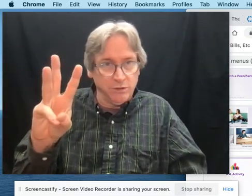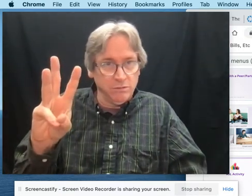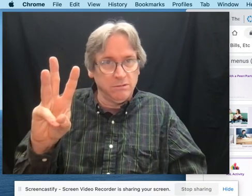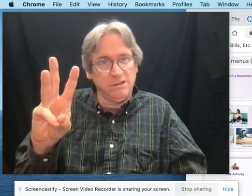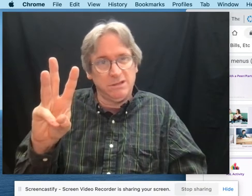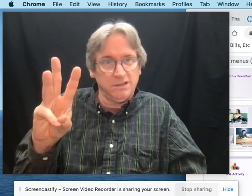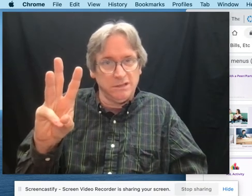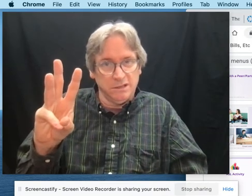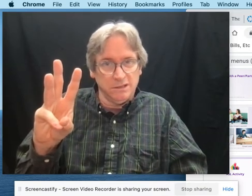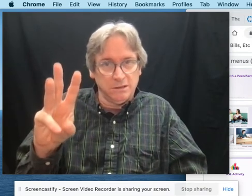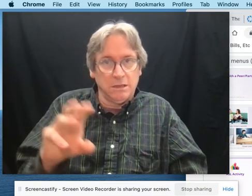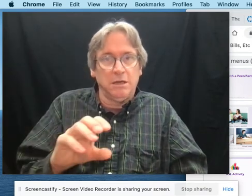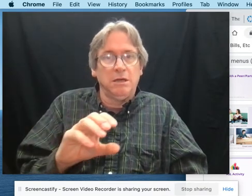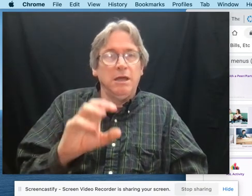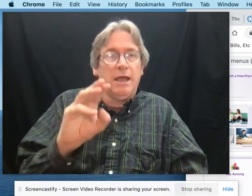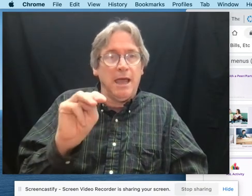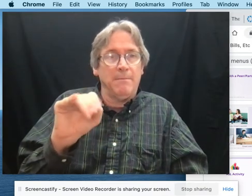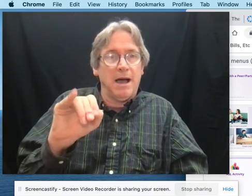M-I-N-N-O-W.